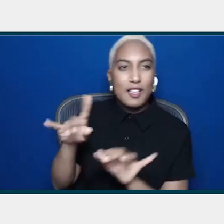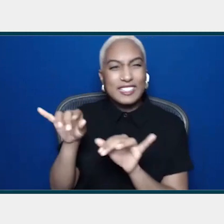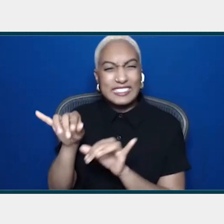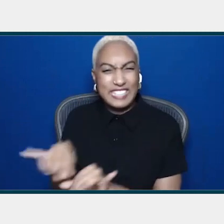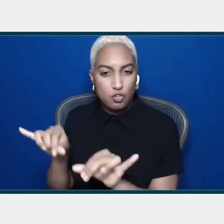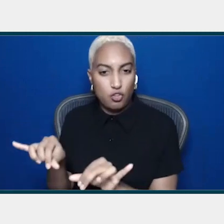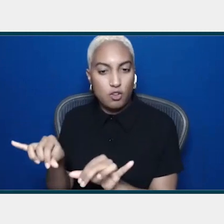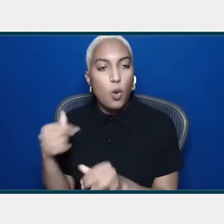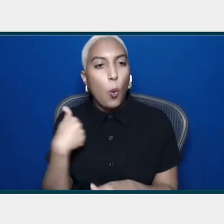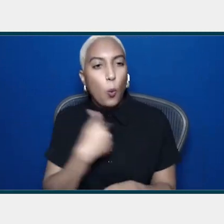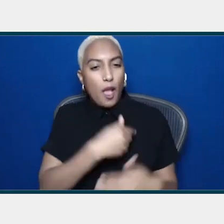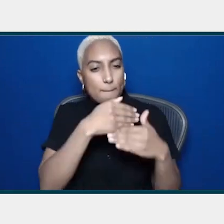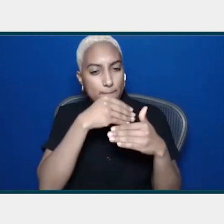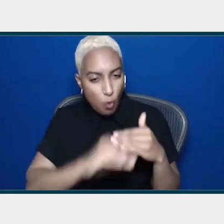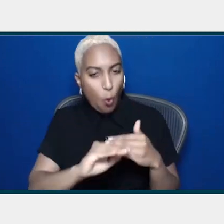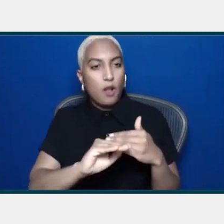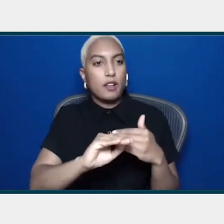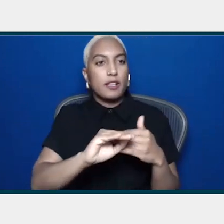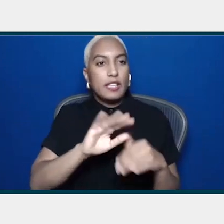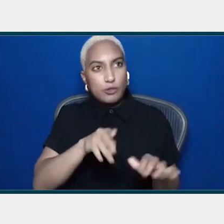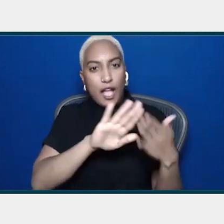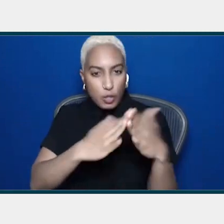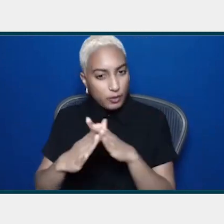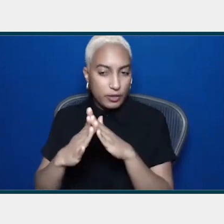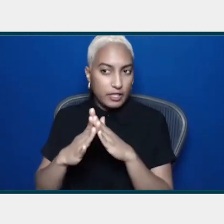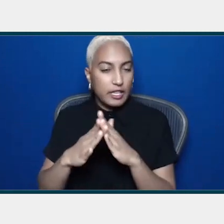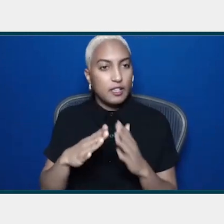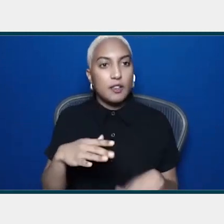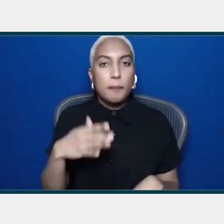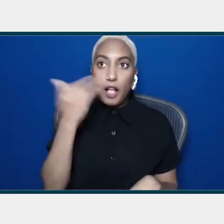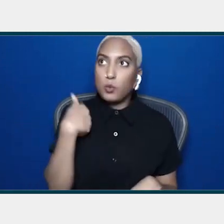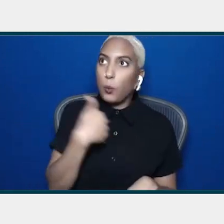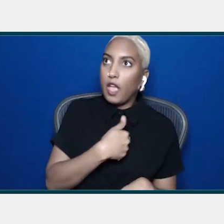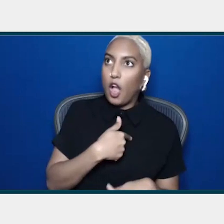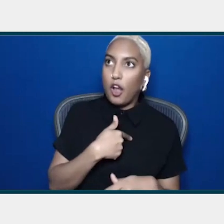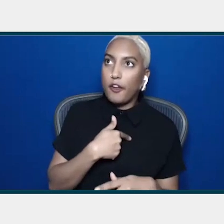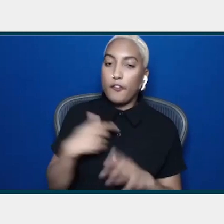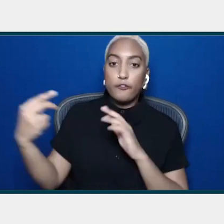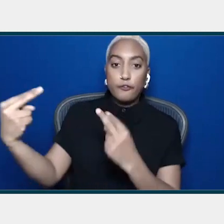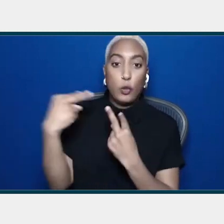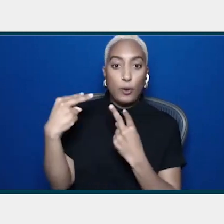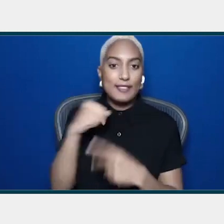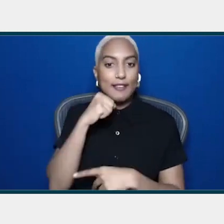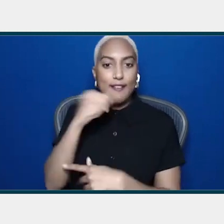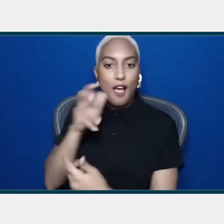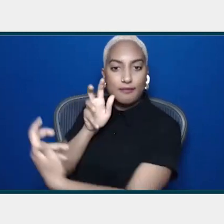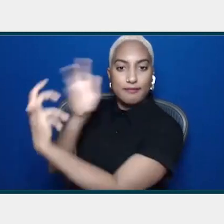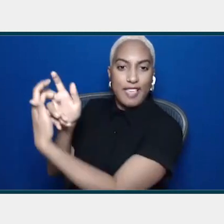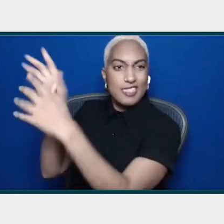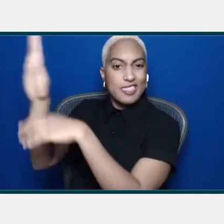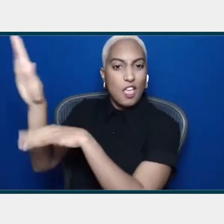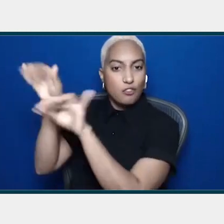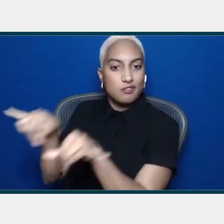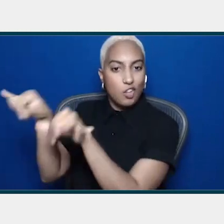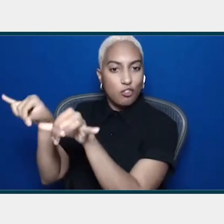a type of collateral beauty in knowing I am a part of the deaf community?